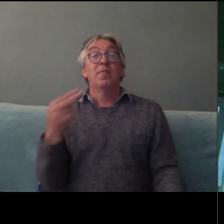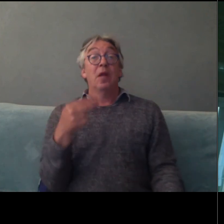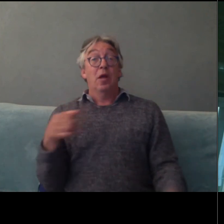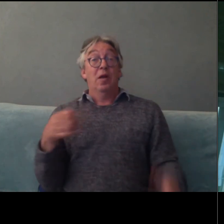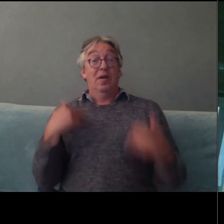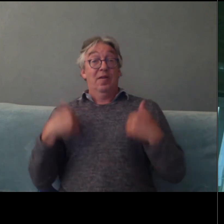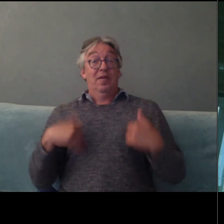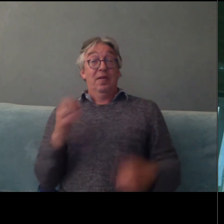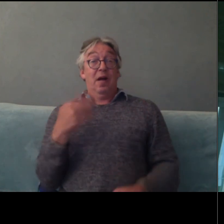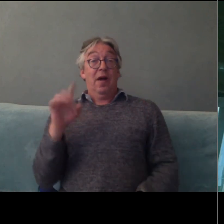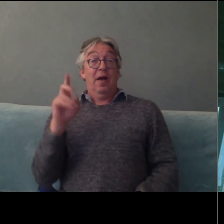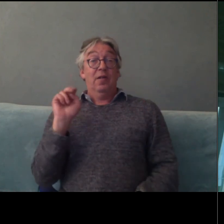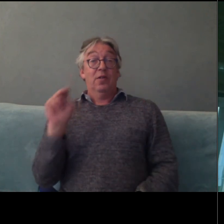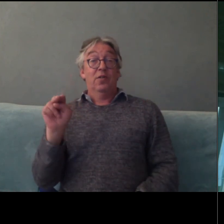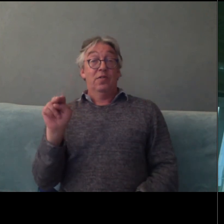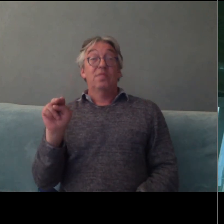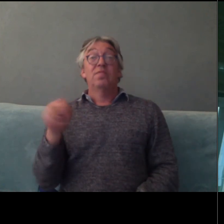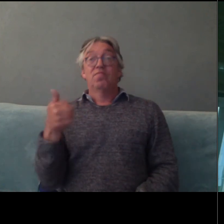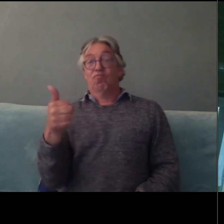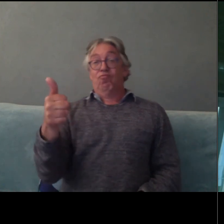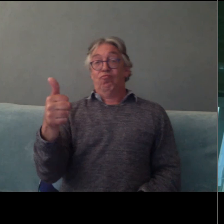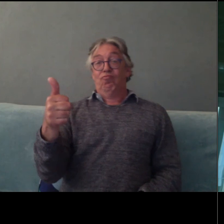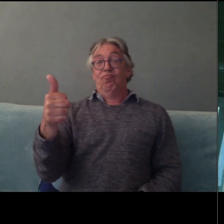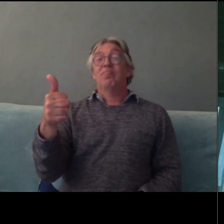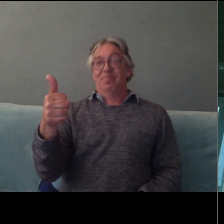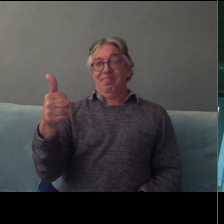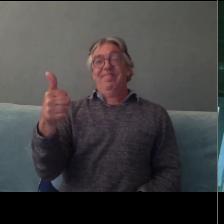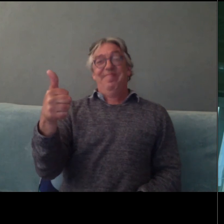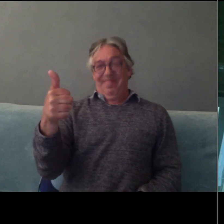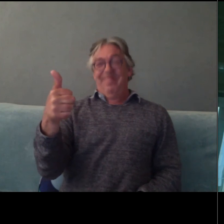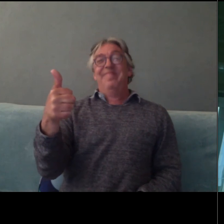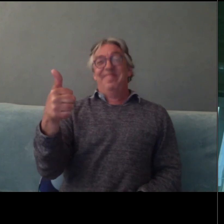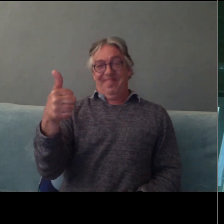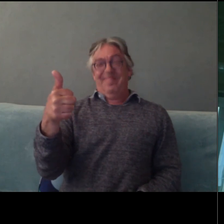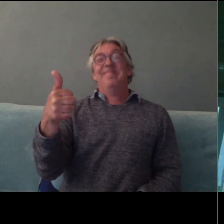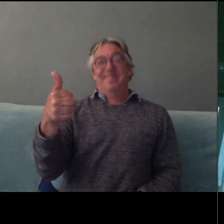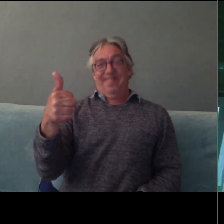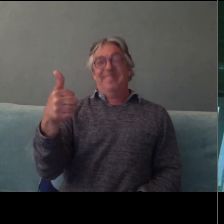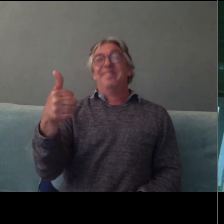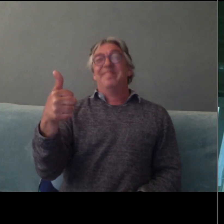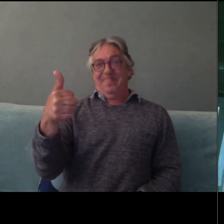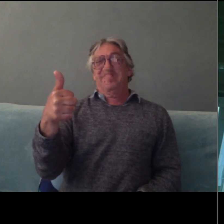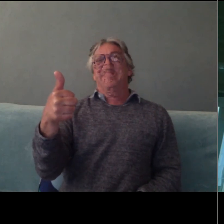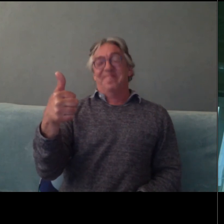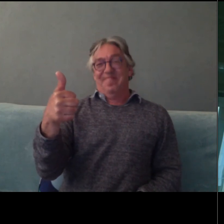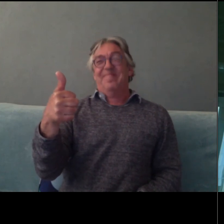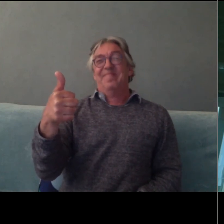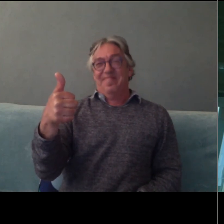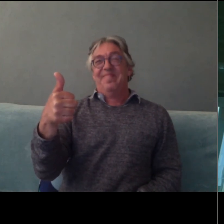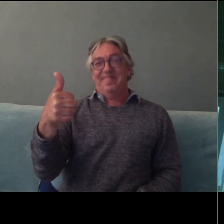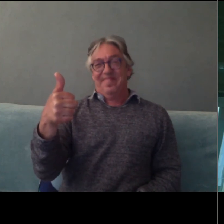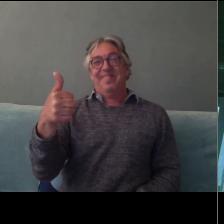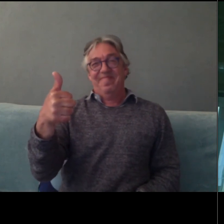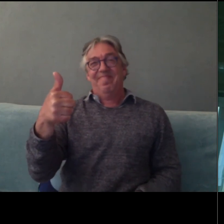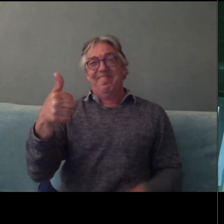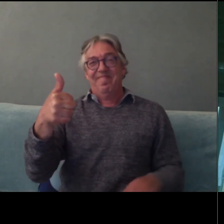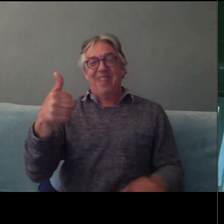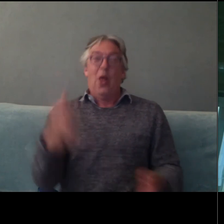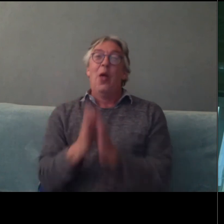ask or look for a sign from our sign language interpreters and our captioner to go just a few minutes over. Thank you very much,